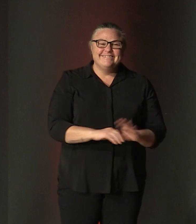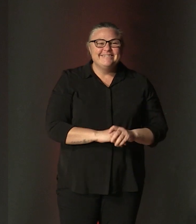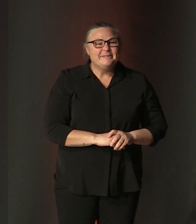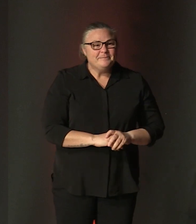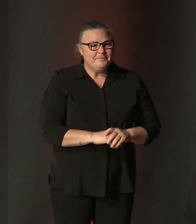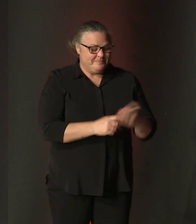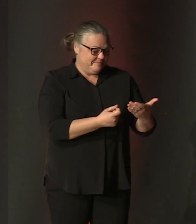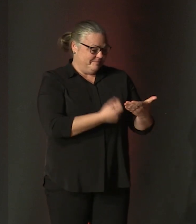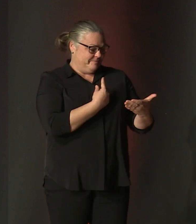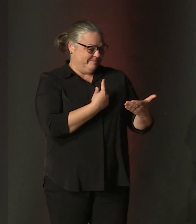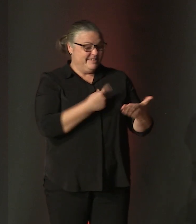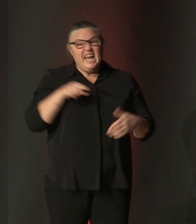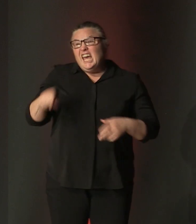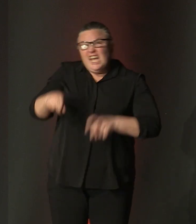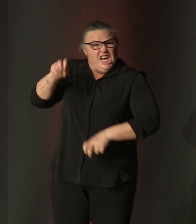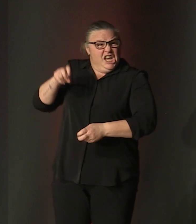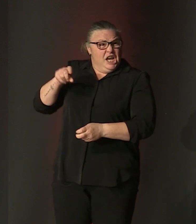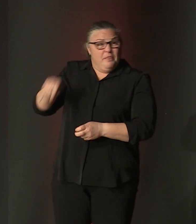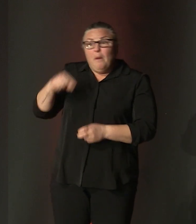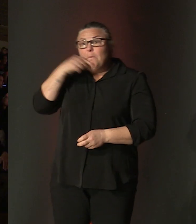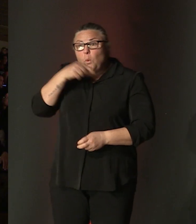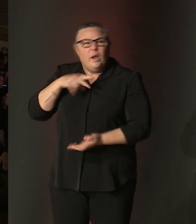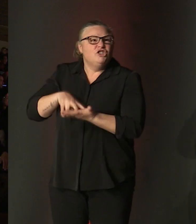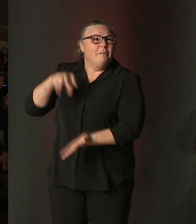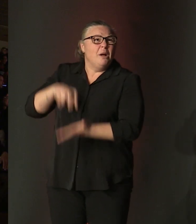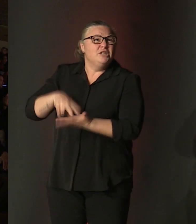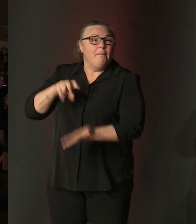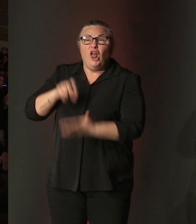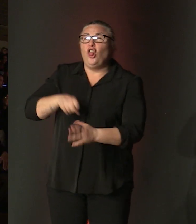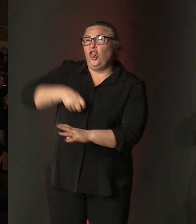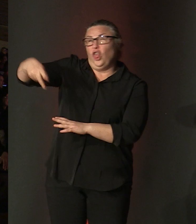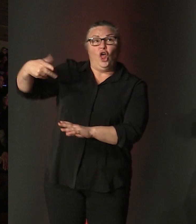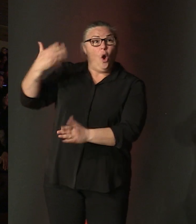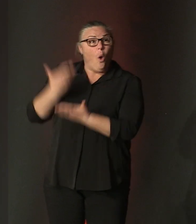But Sam was jumping on the couch and he put his bum through the wall.